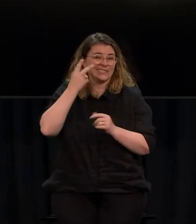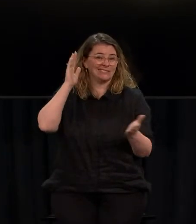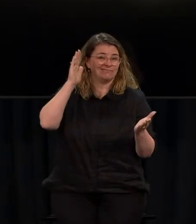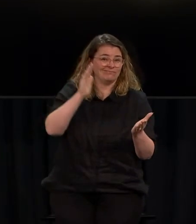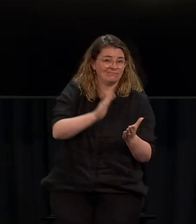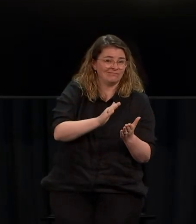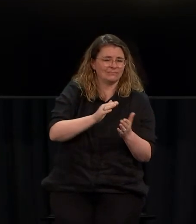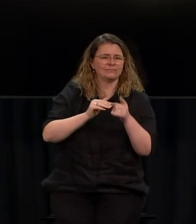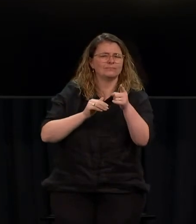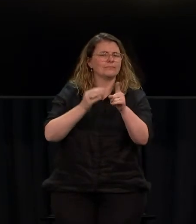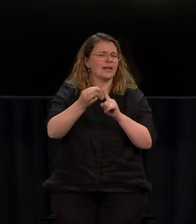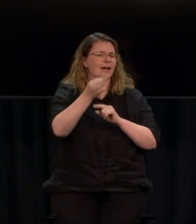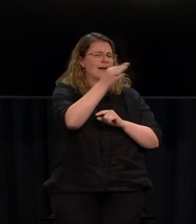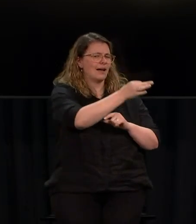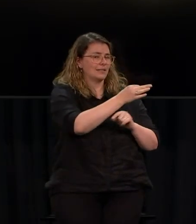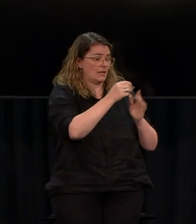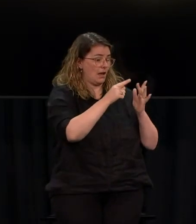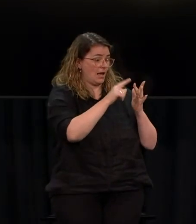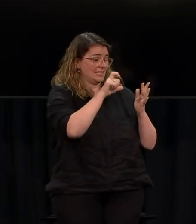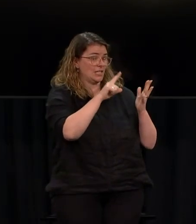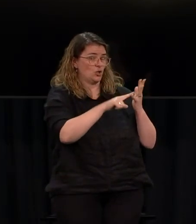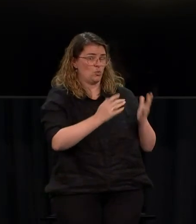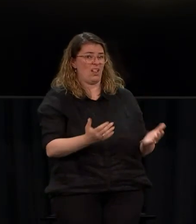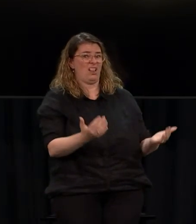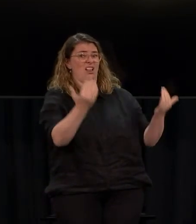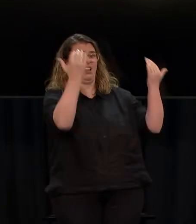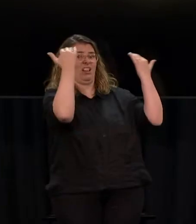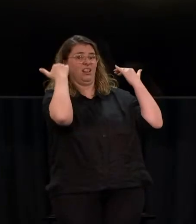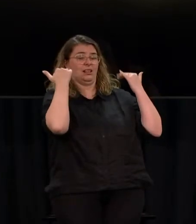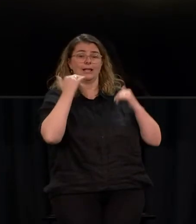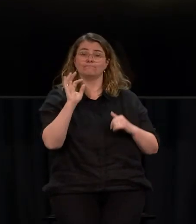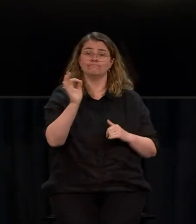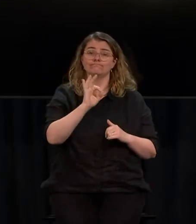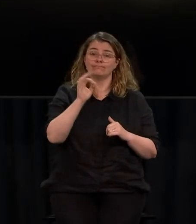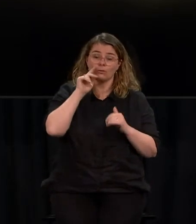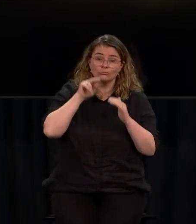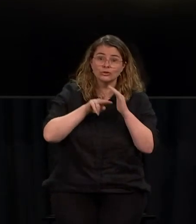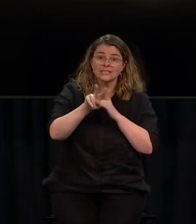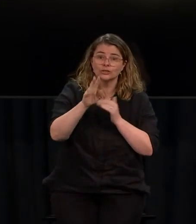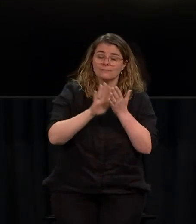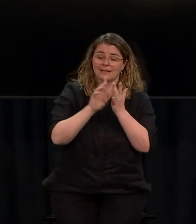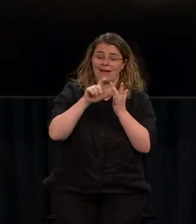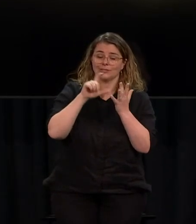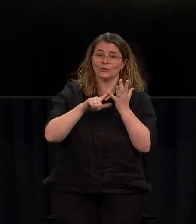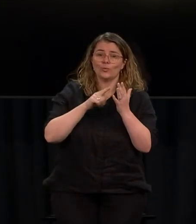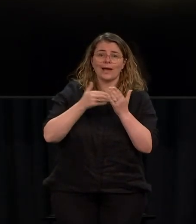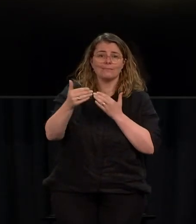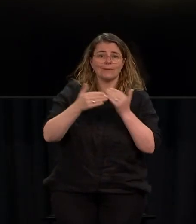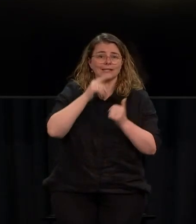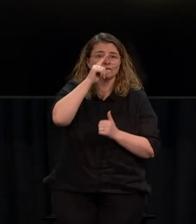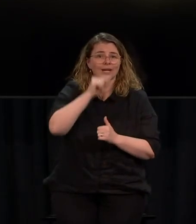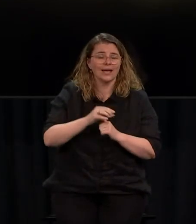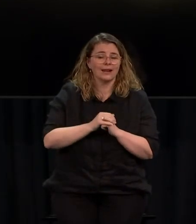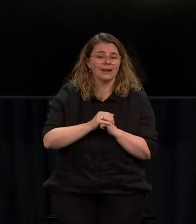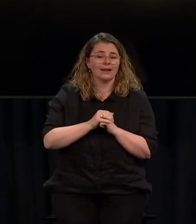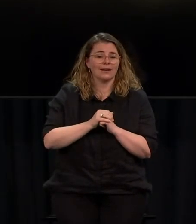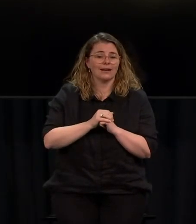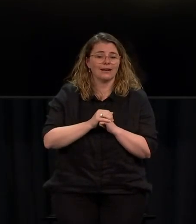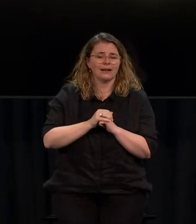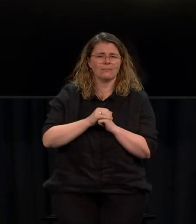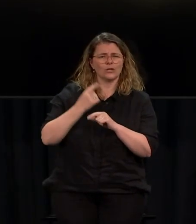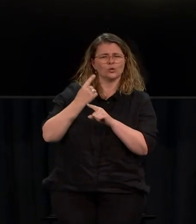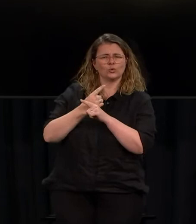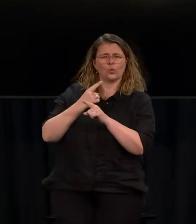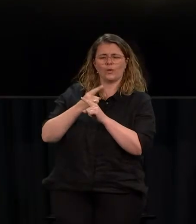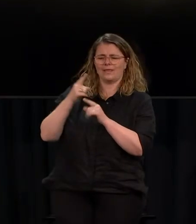rates. Projections, will our ICUs be overwhelmed? No, they won't be. And that's one of the things that's quite clear, and we talked about this with the Chief